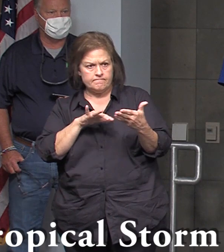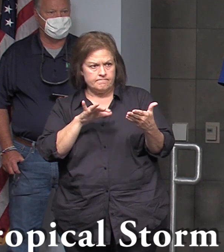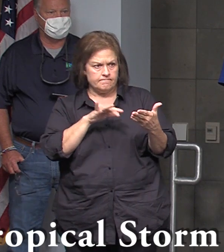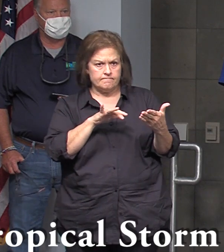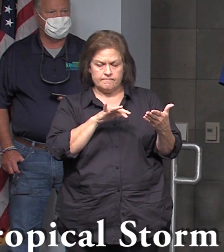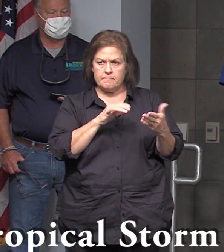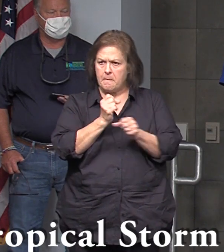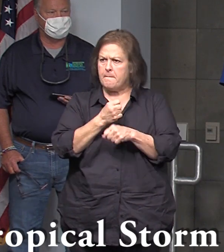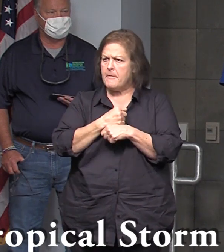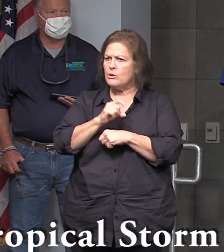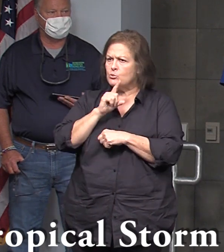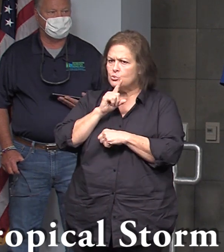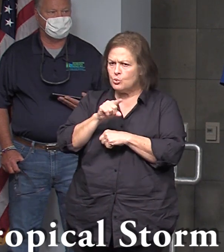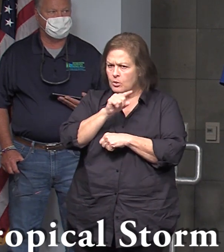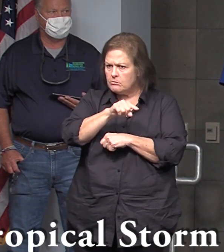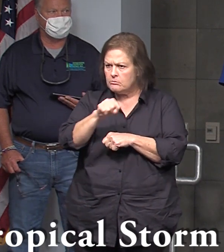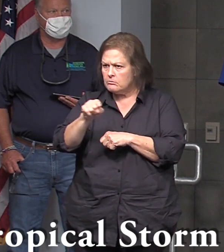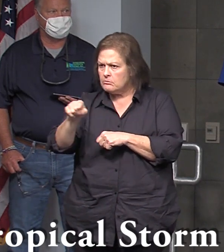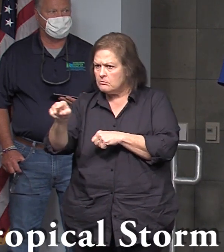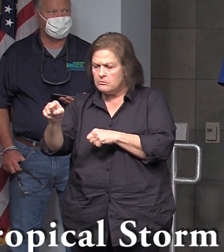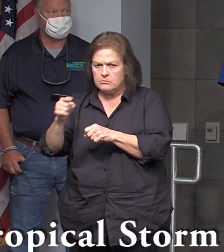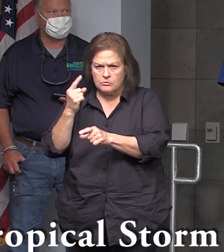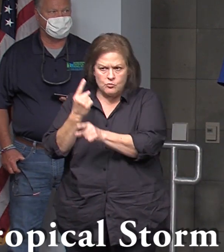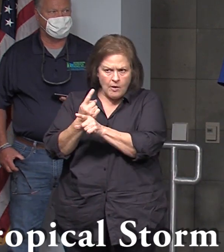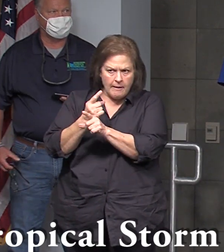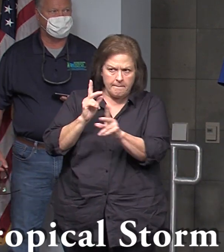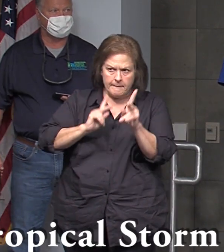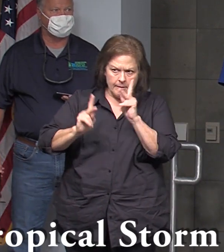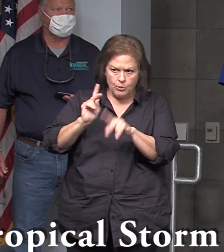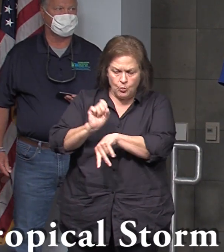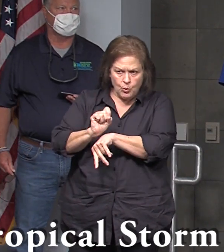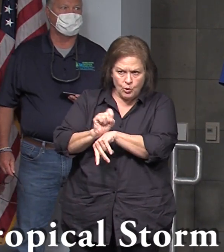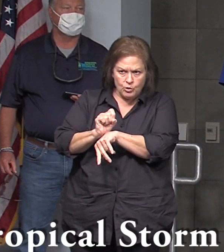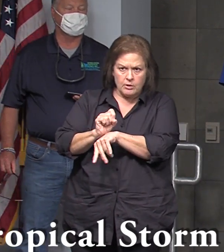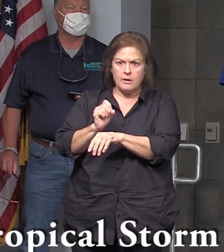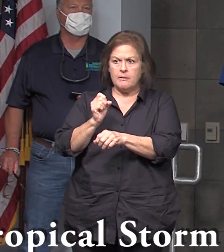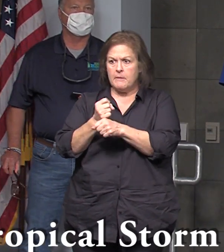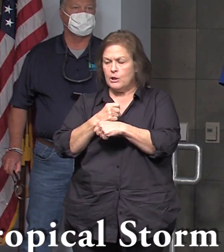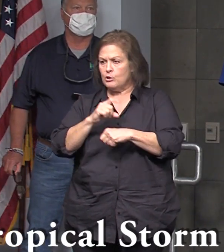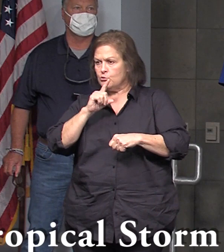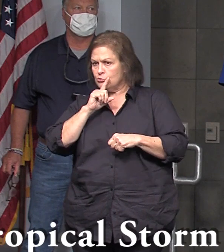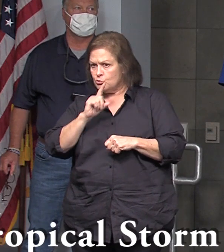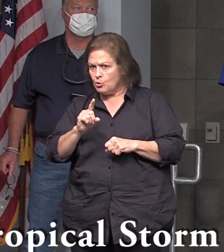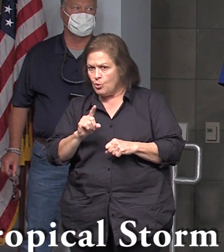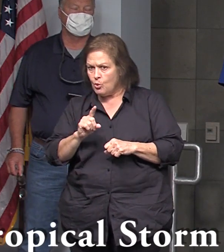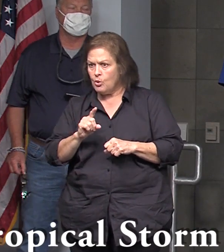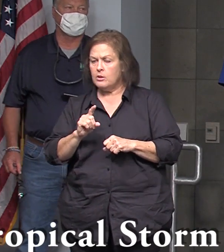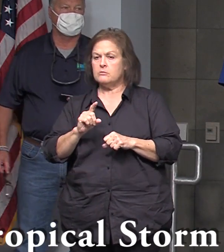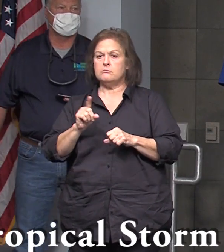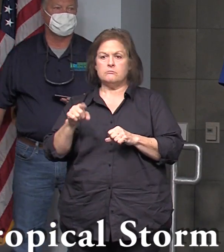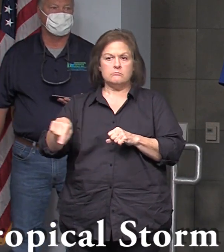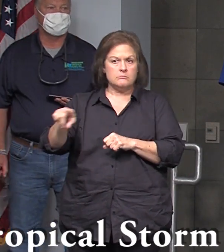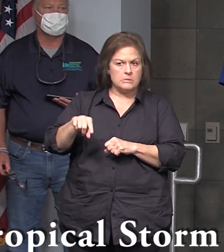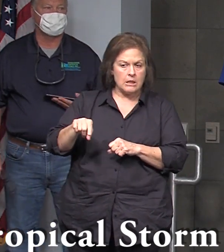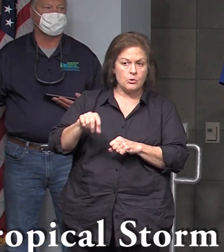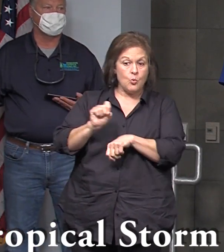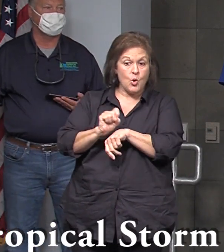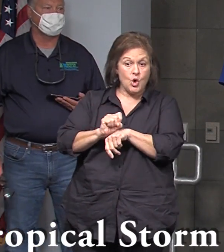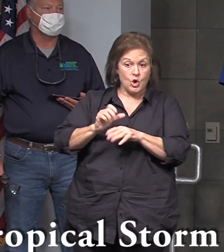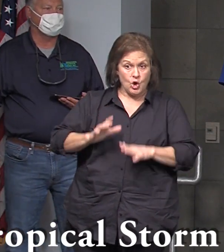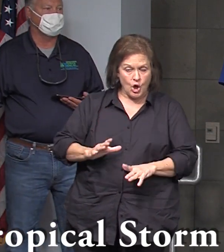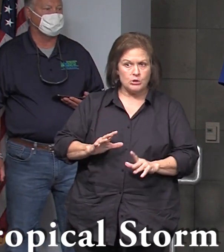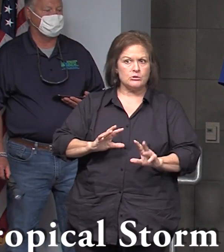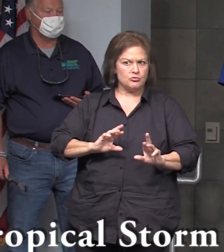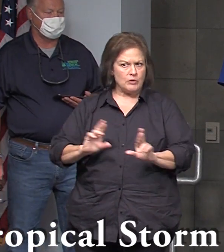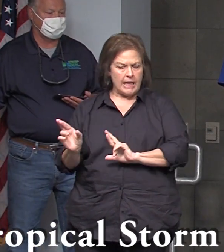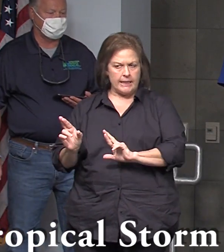force is to make sure that we get the right number of personnel and have them in place to respond in an adequate and appropriate